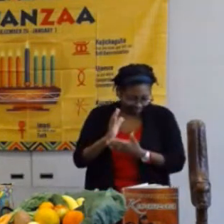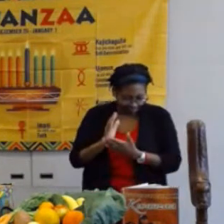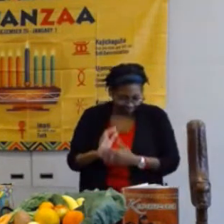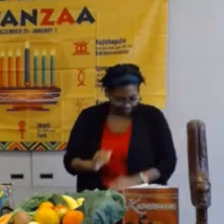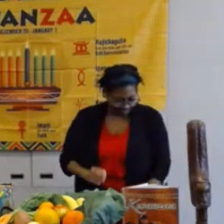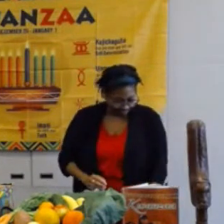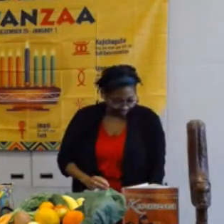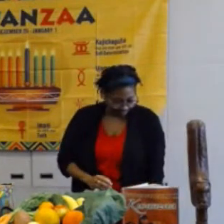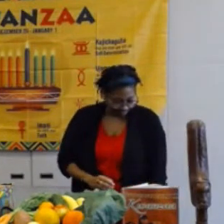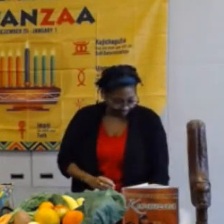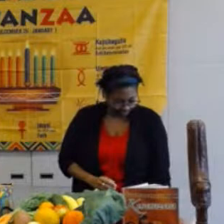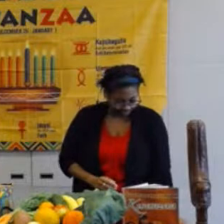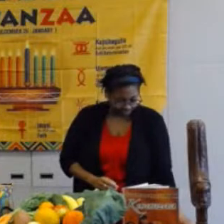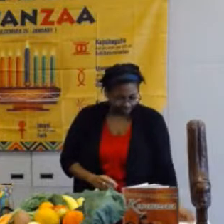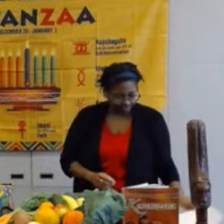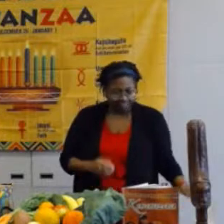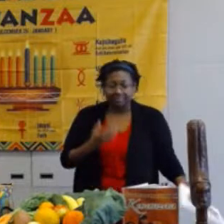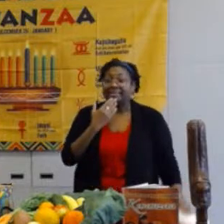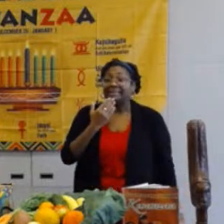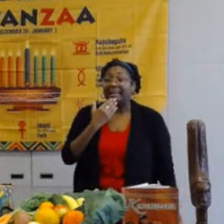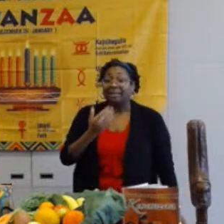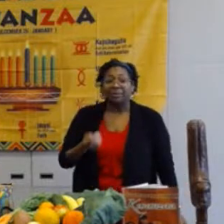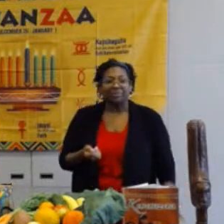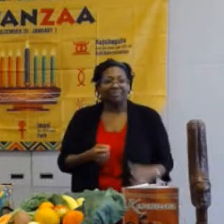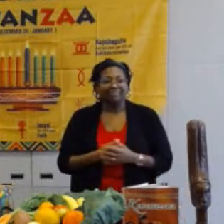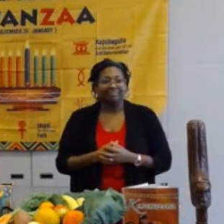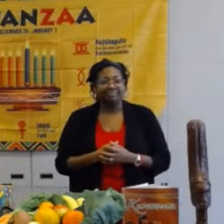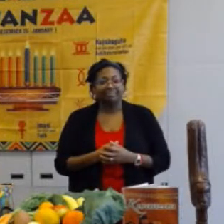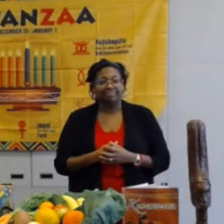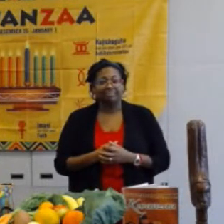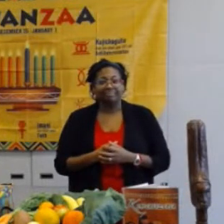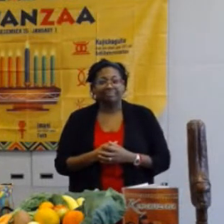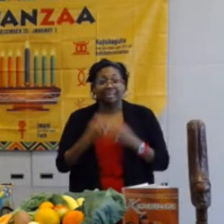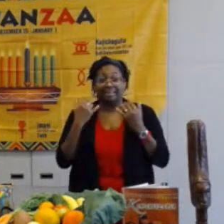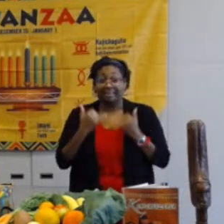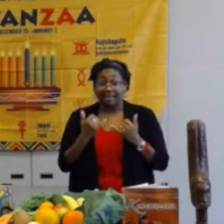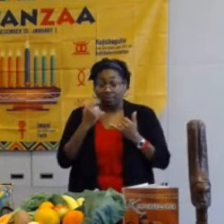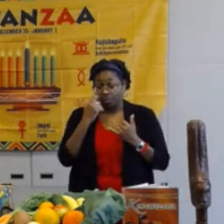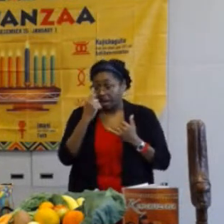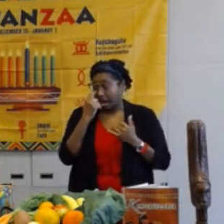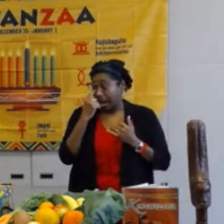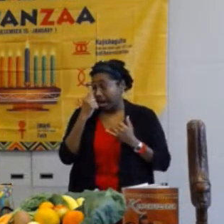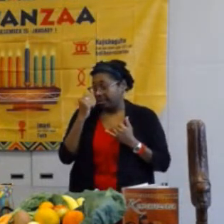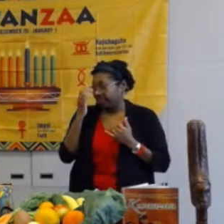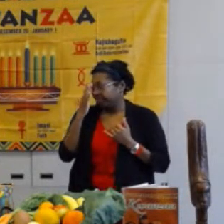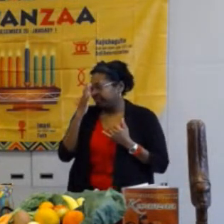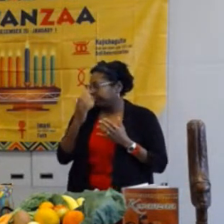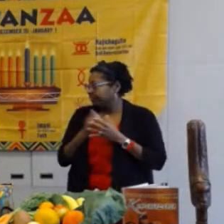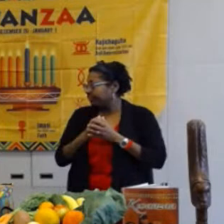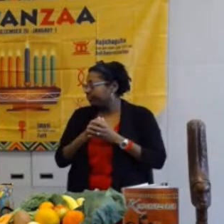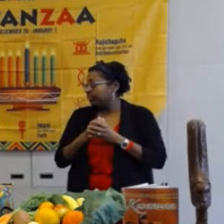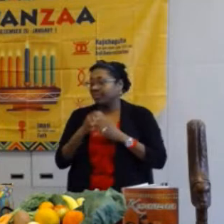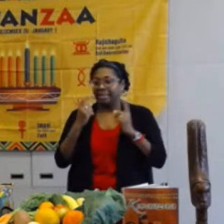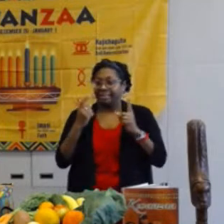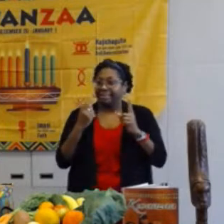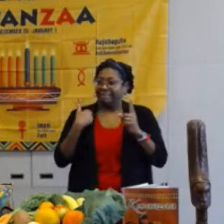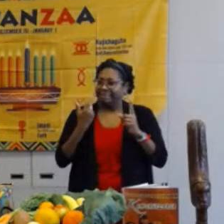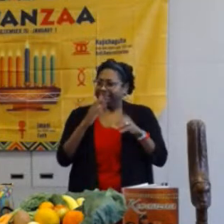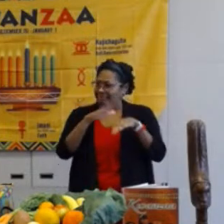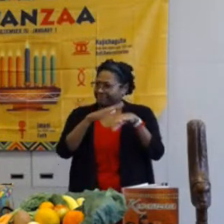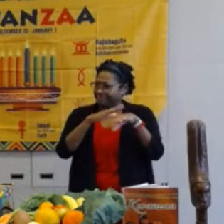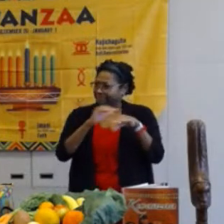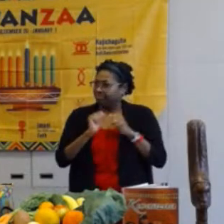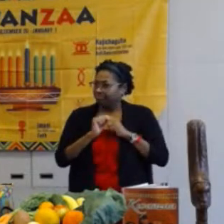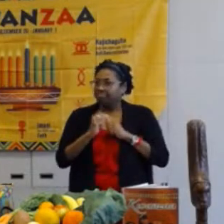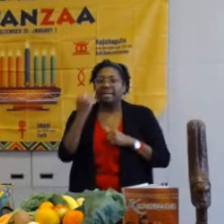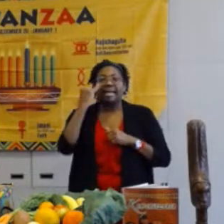right. So thank you very much. Now, a disclaimer.